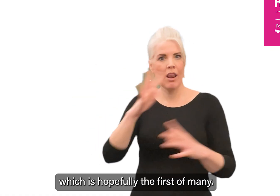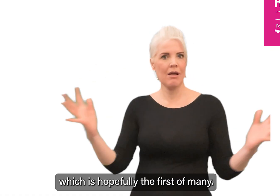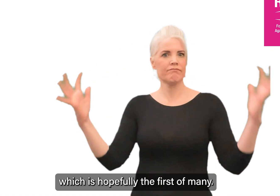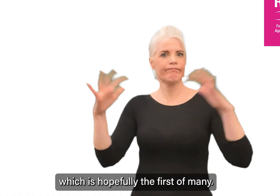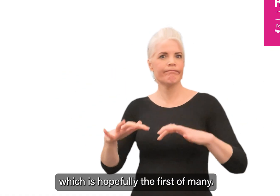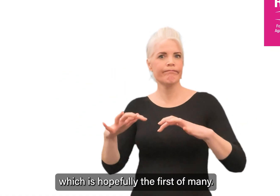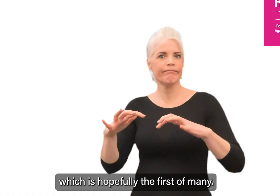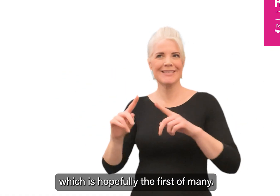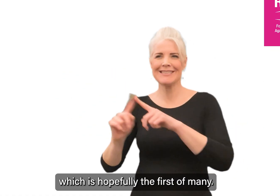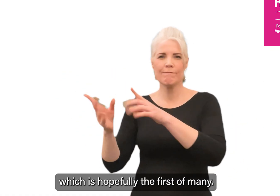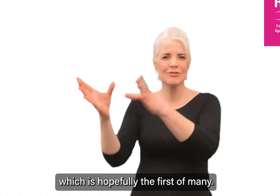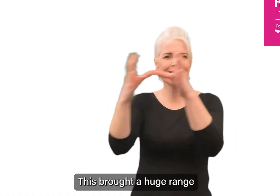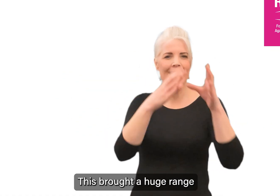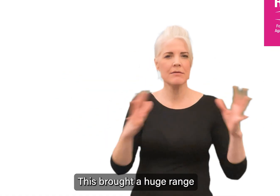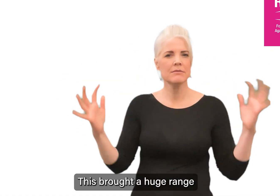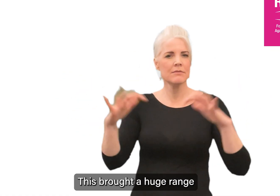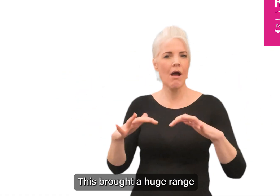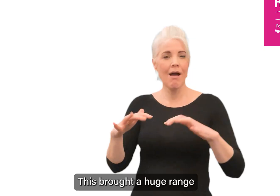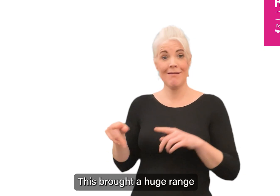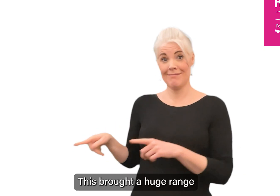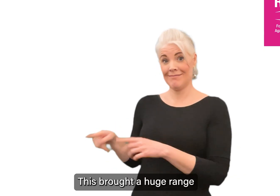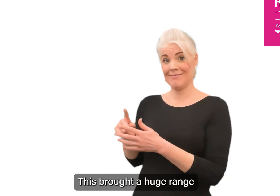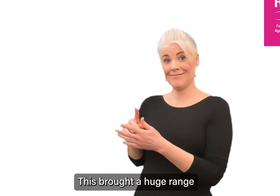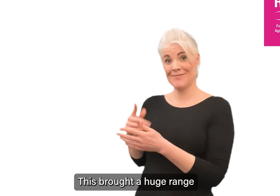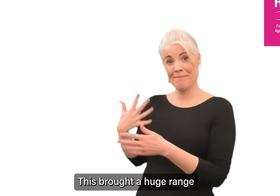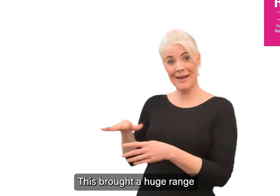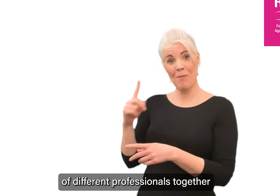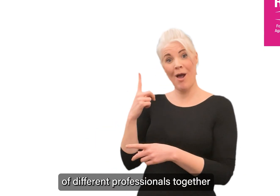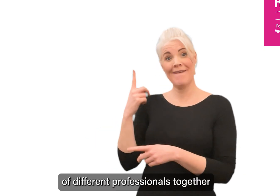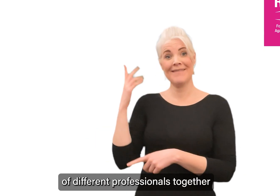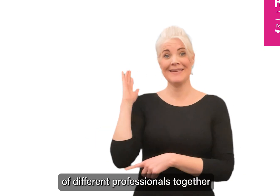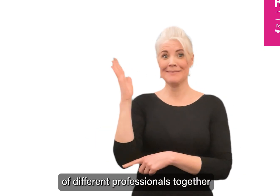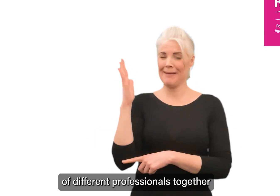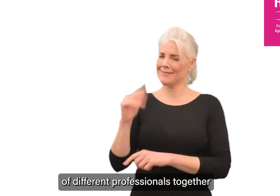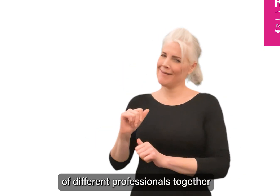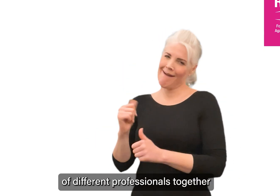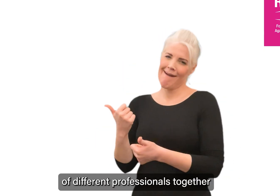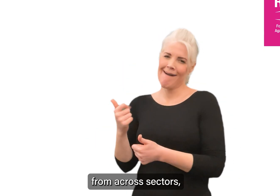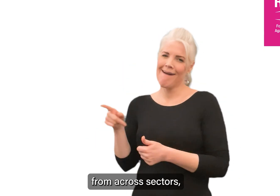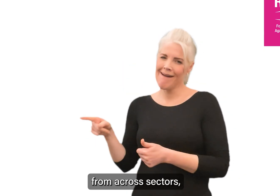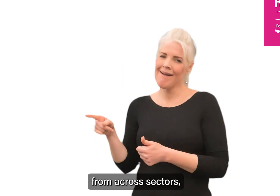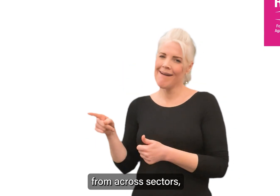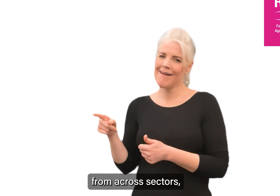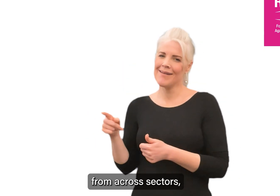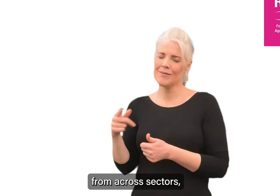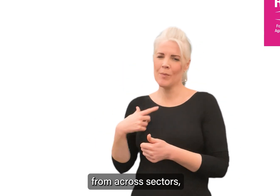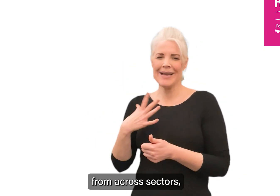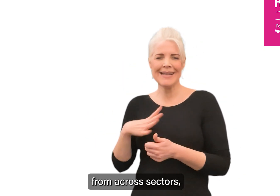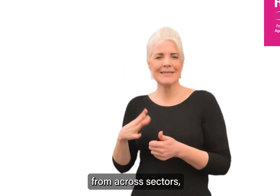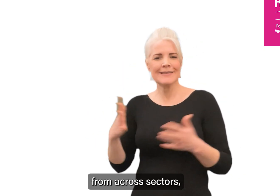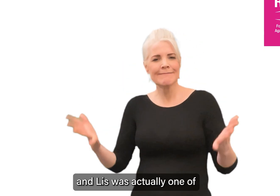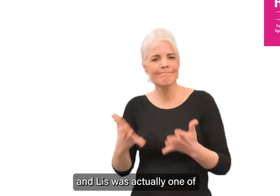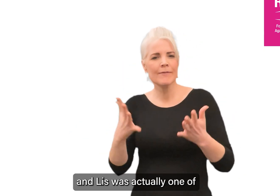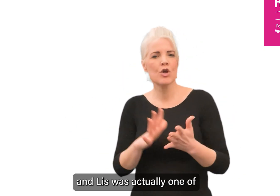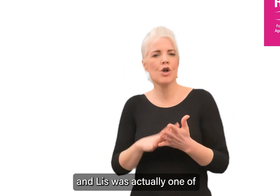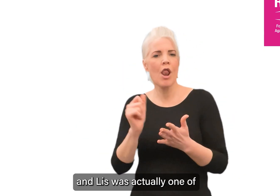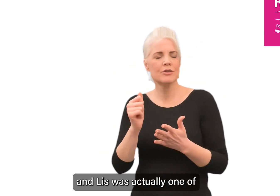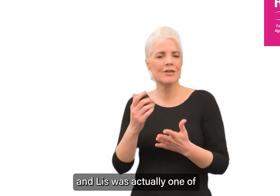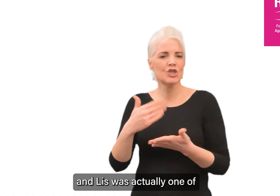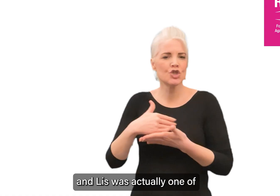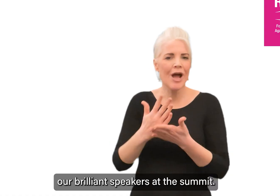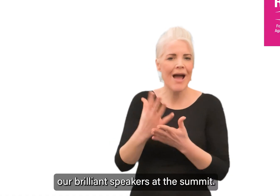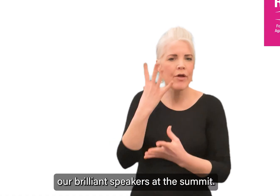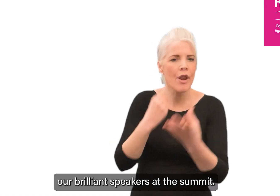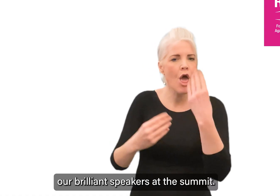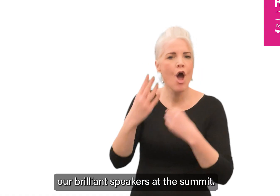the first of many. This brought a huge range of different professionals together from across sectors, and Lise was